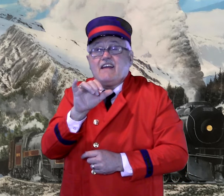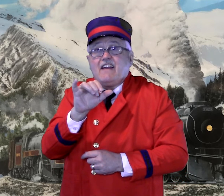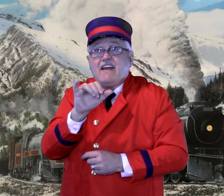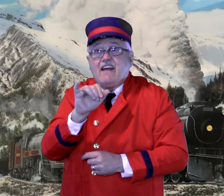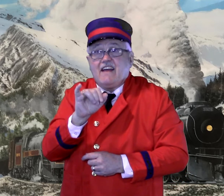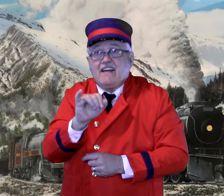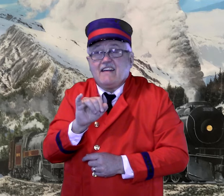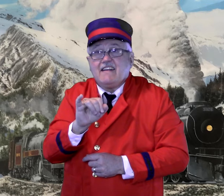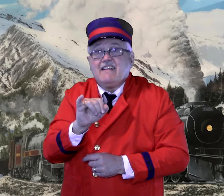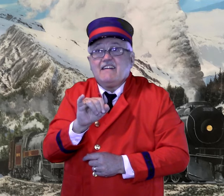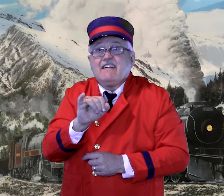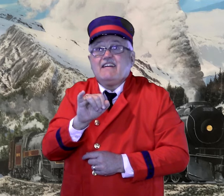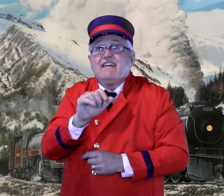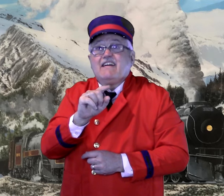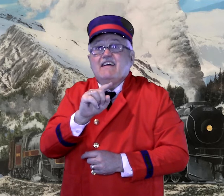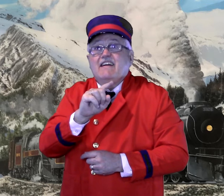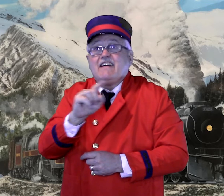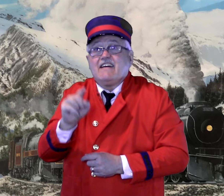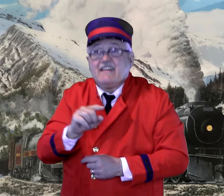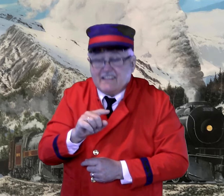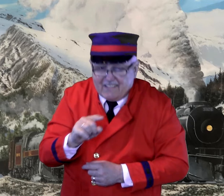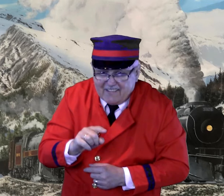L-I-Z." And the little girl went,